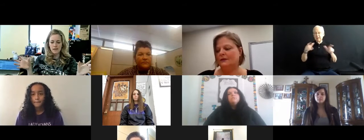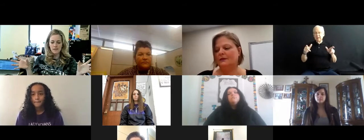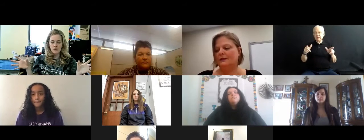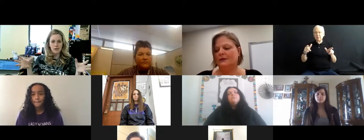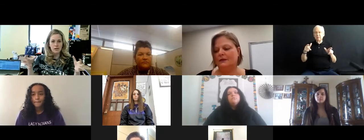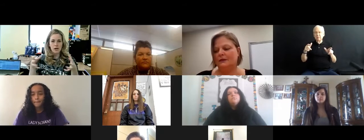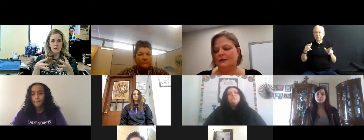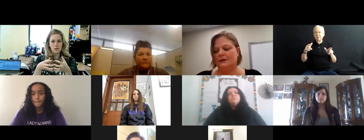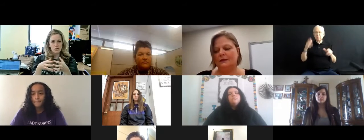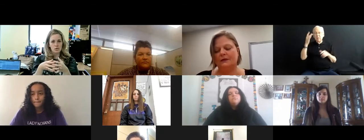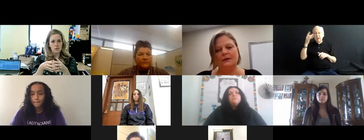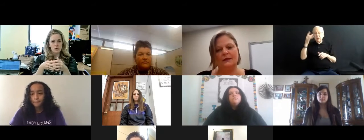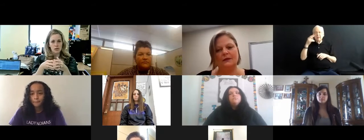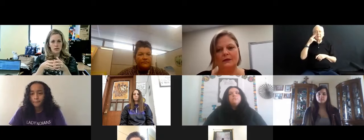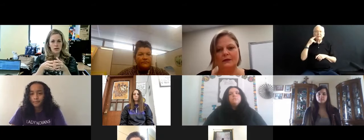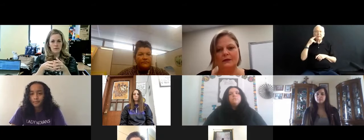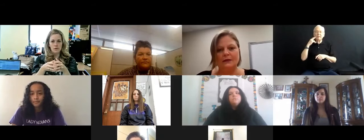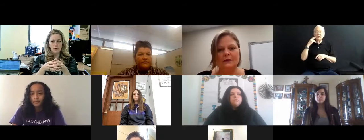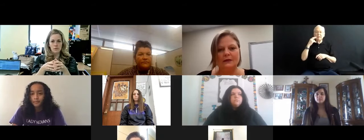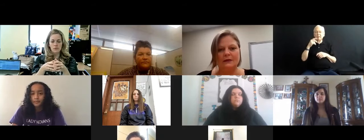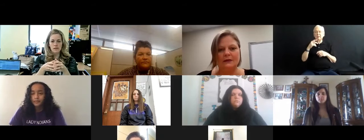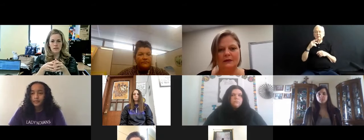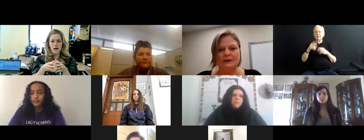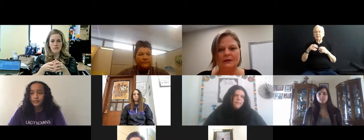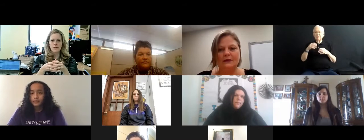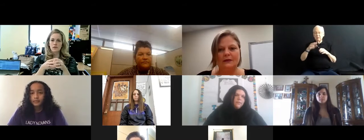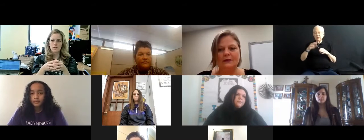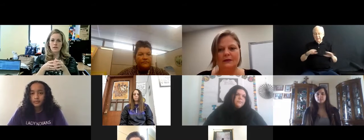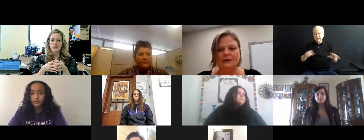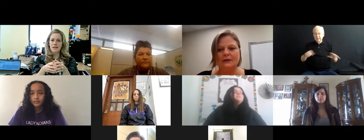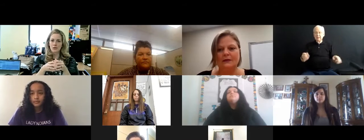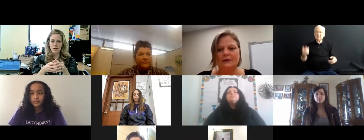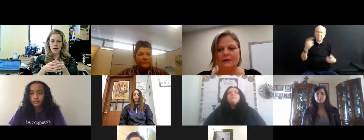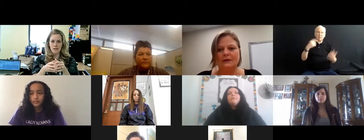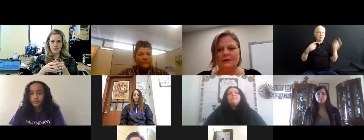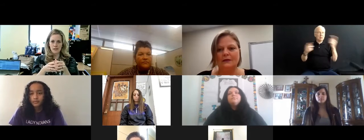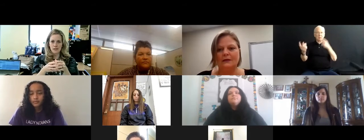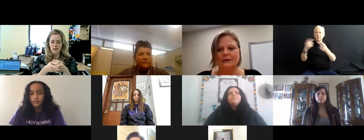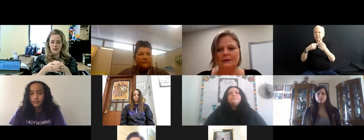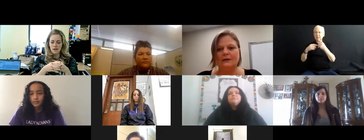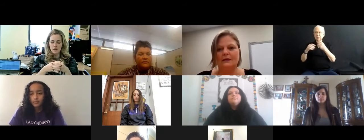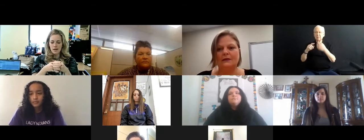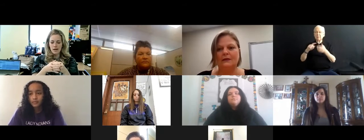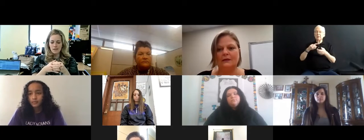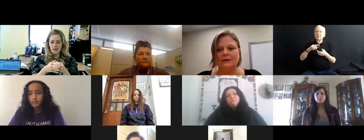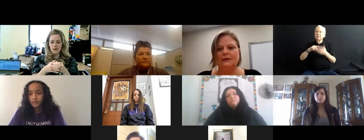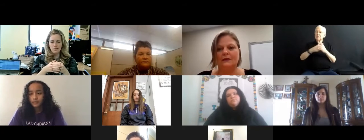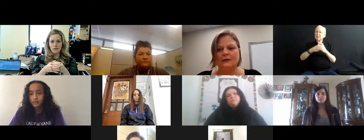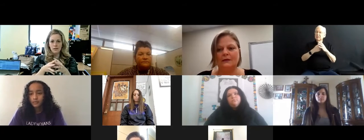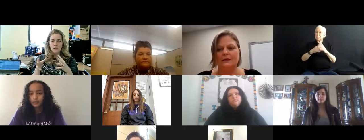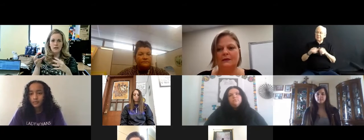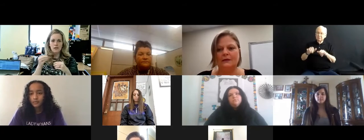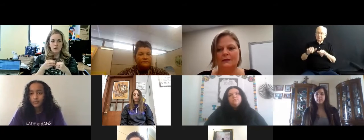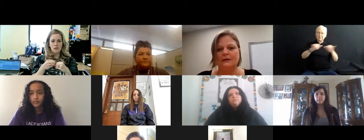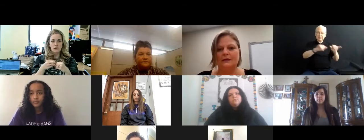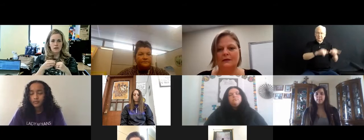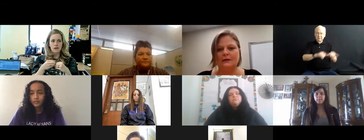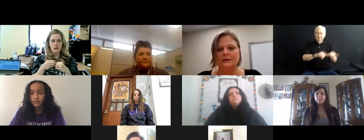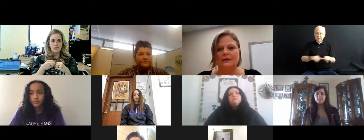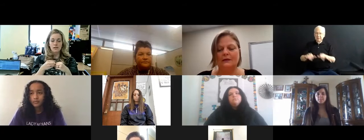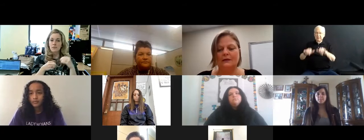As the kids started coming to that first school for the deaf and they started standardizing ASL, they